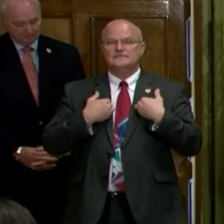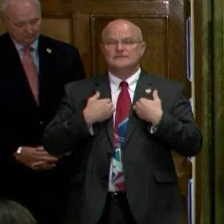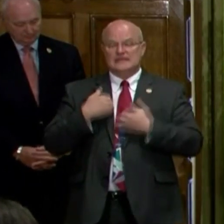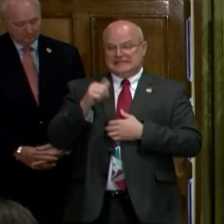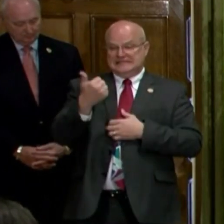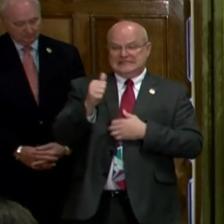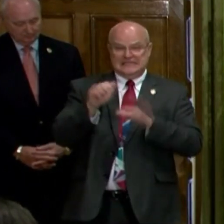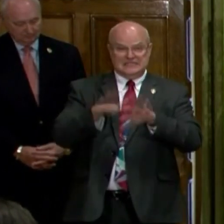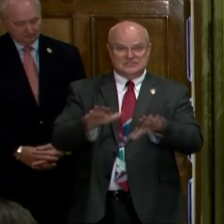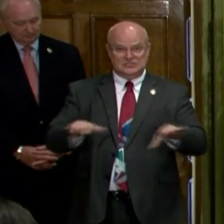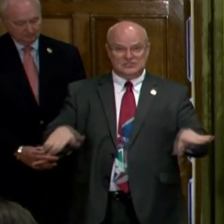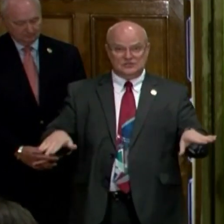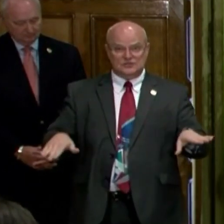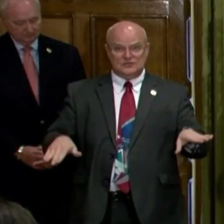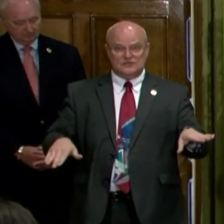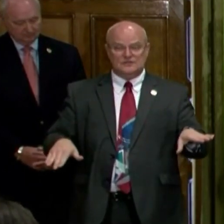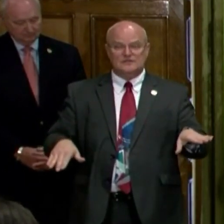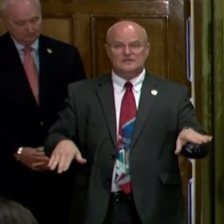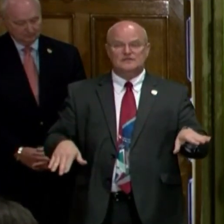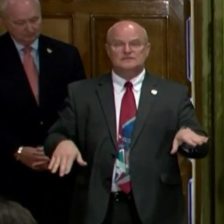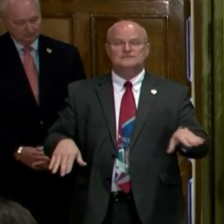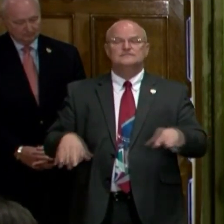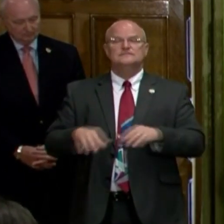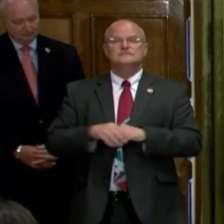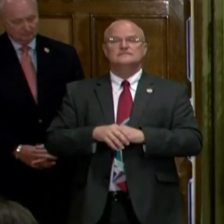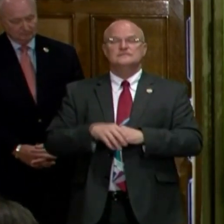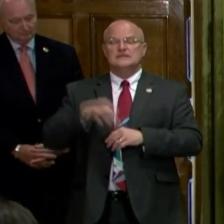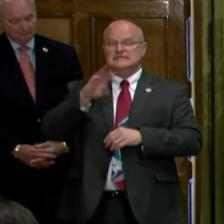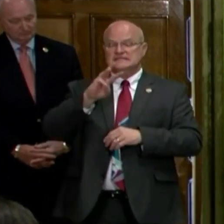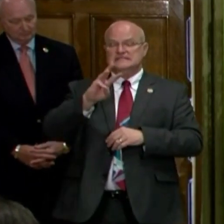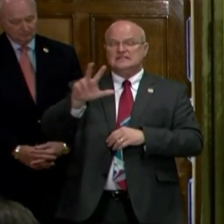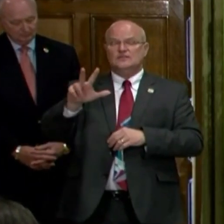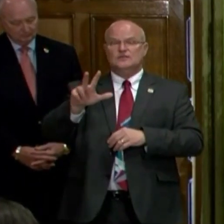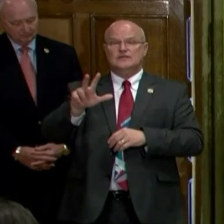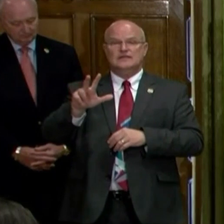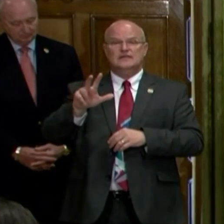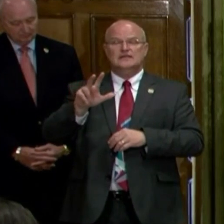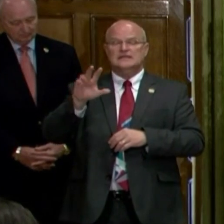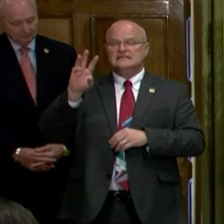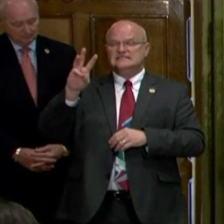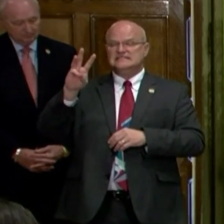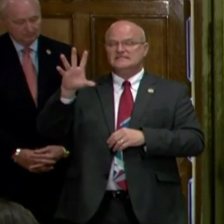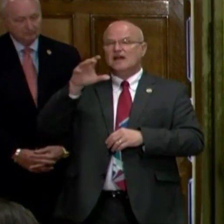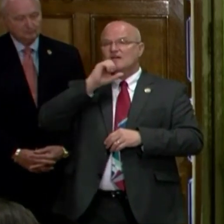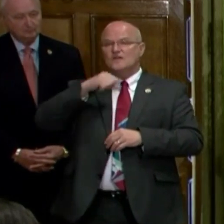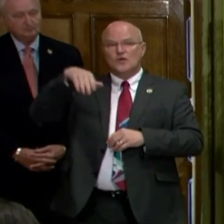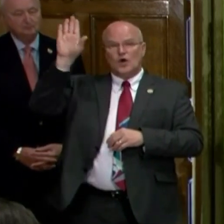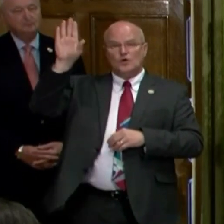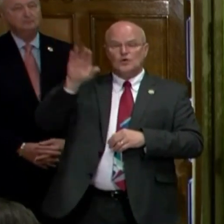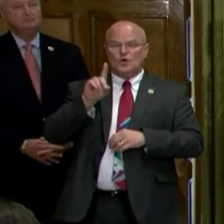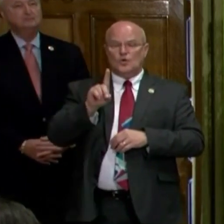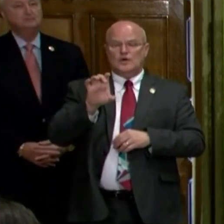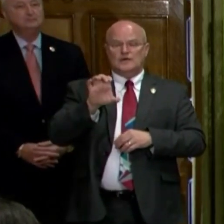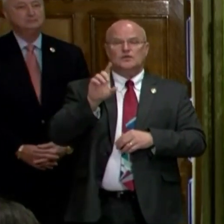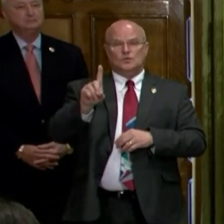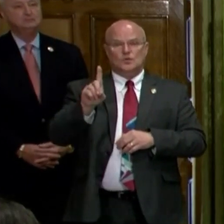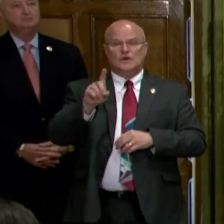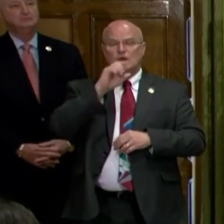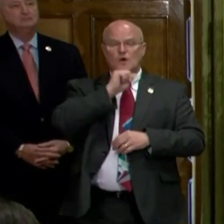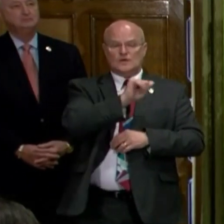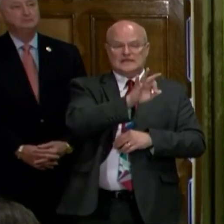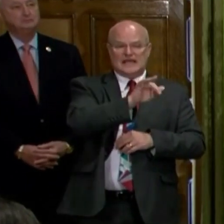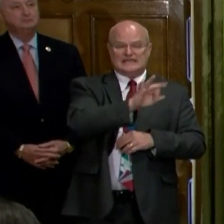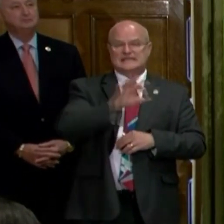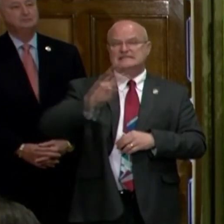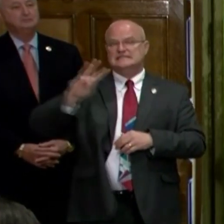10 children, 63 adults 65 years and older, and 101 adults aged 19